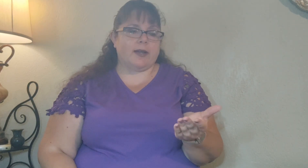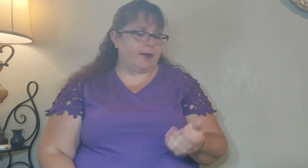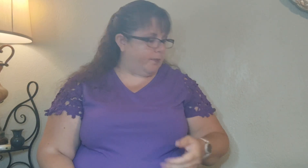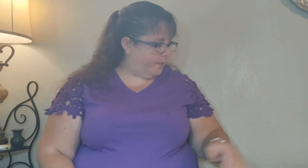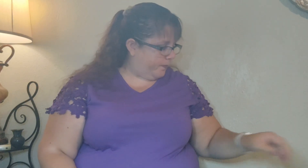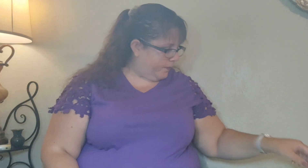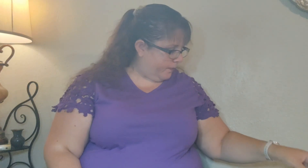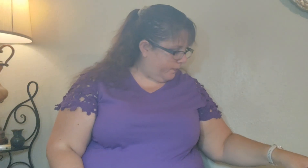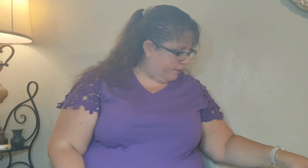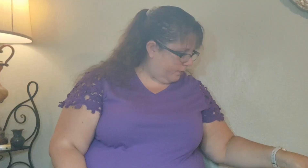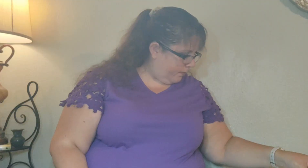sign.